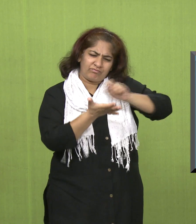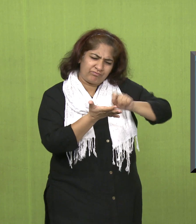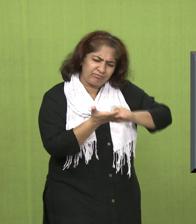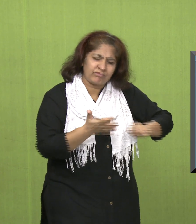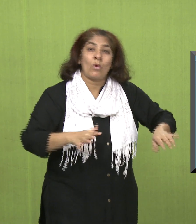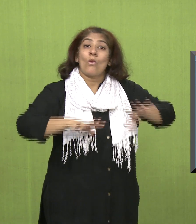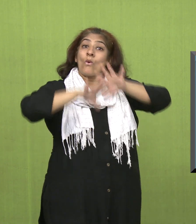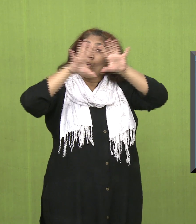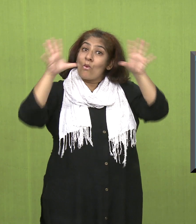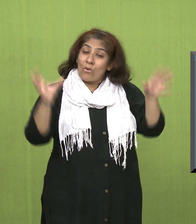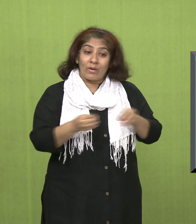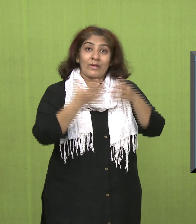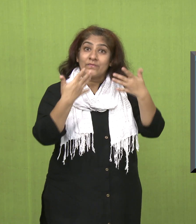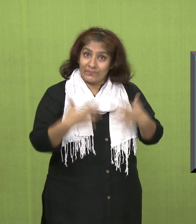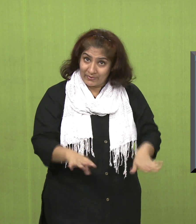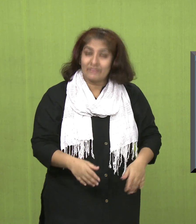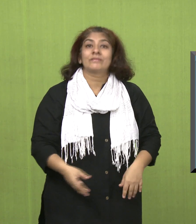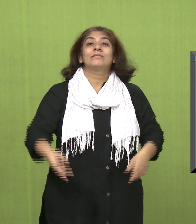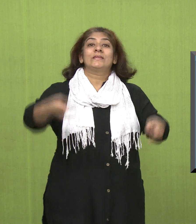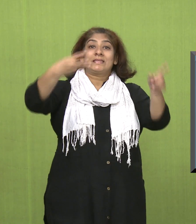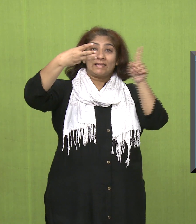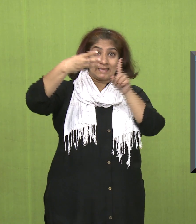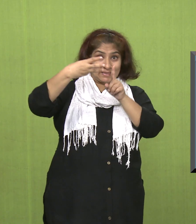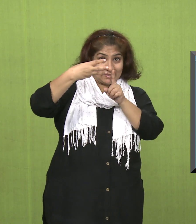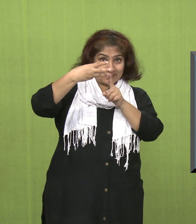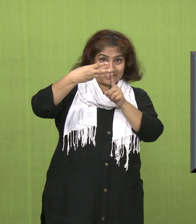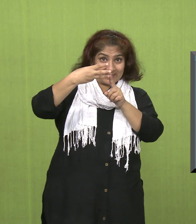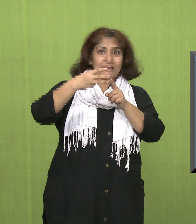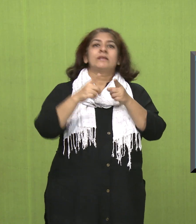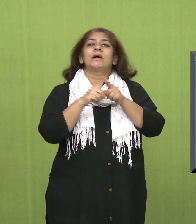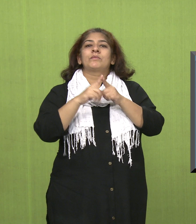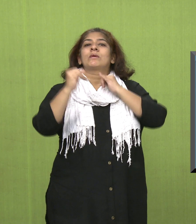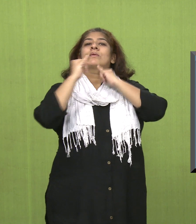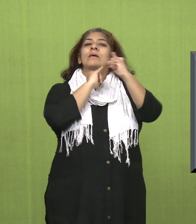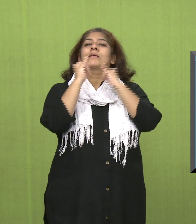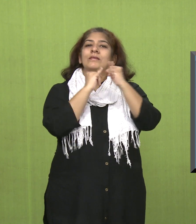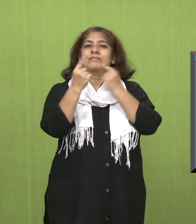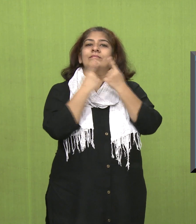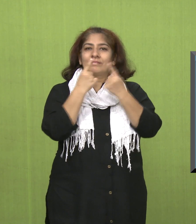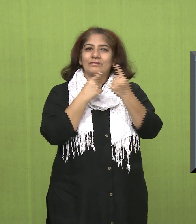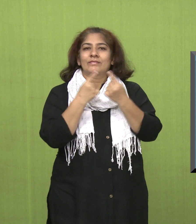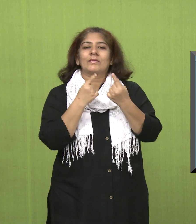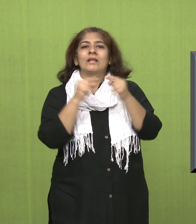questions and make them write their answers and test them for the